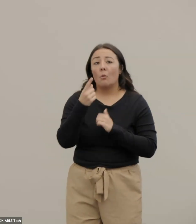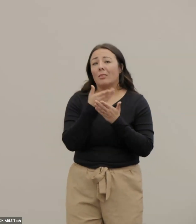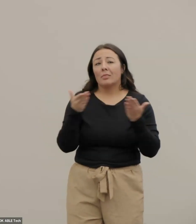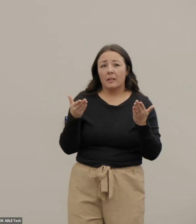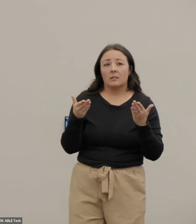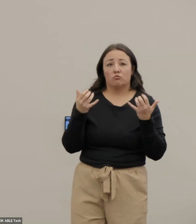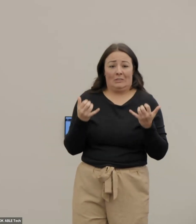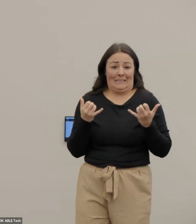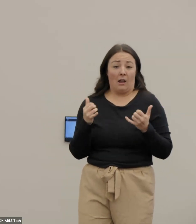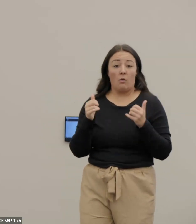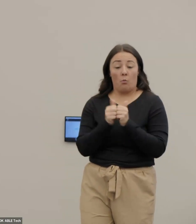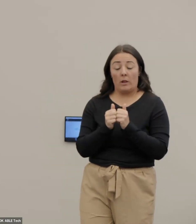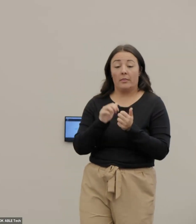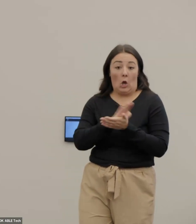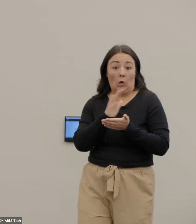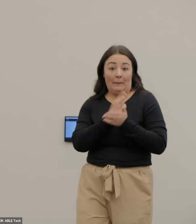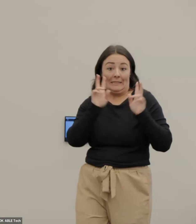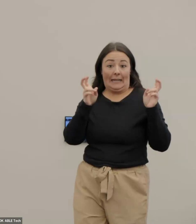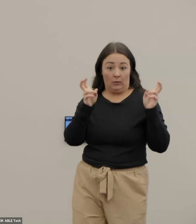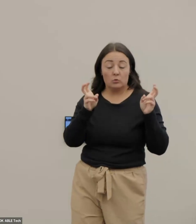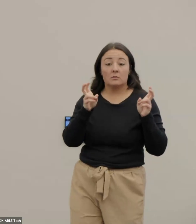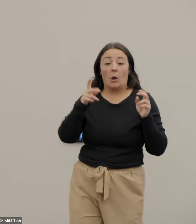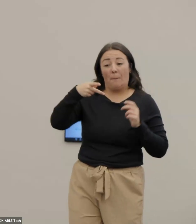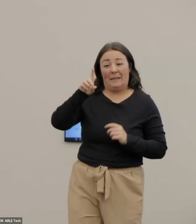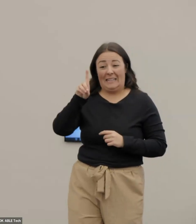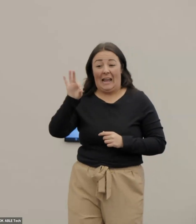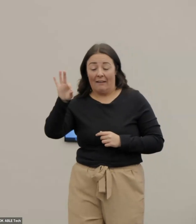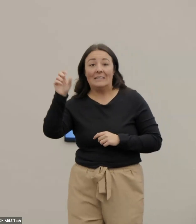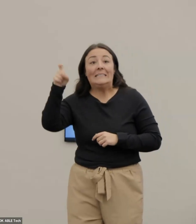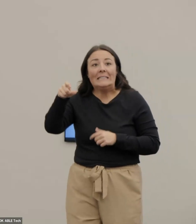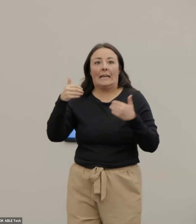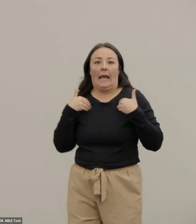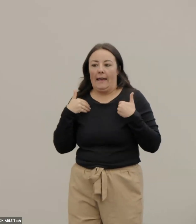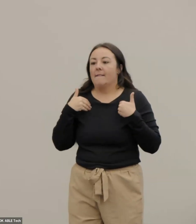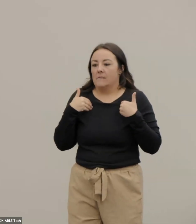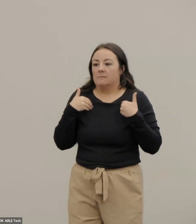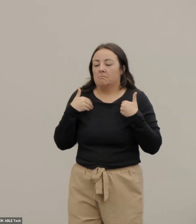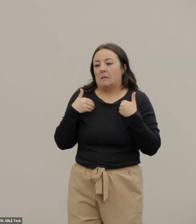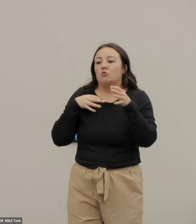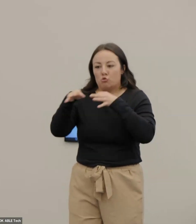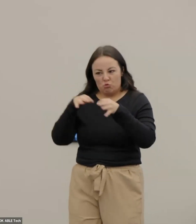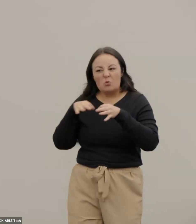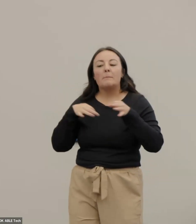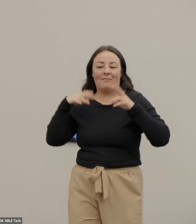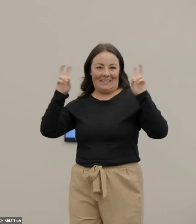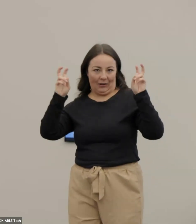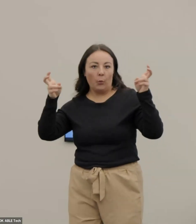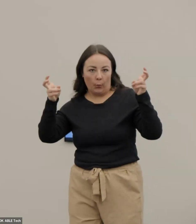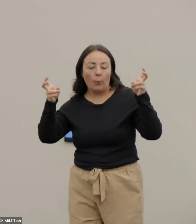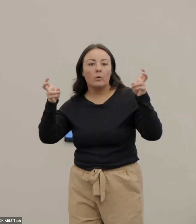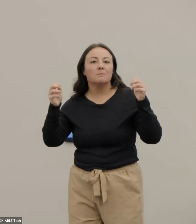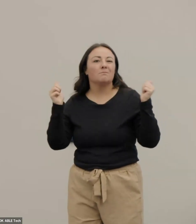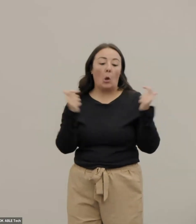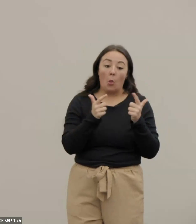our documents and our web pages too need to have a descriptive title. Okay, all of our websites,